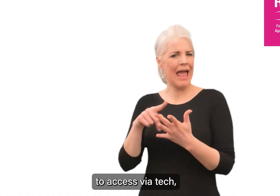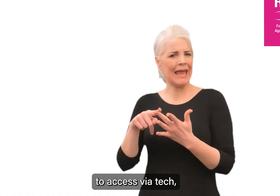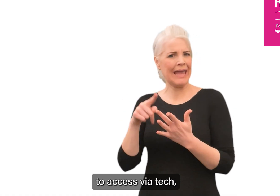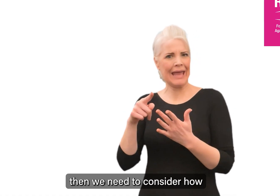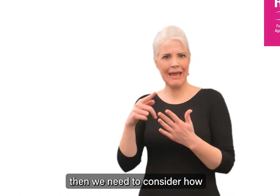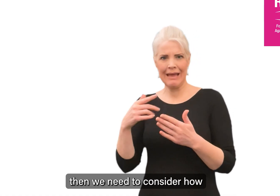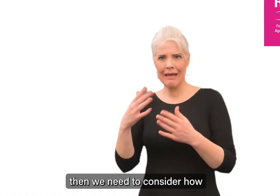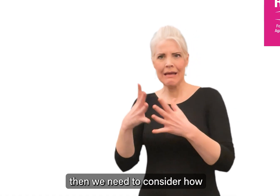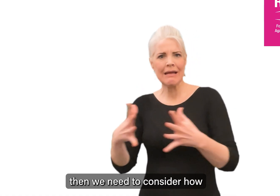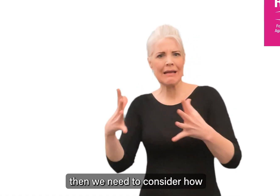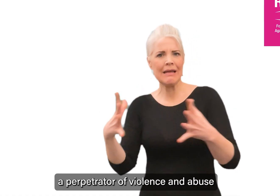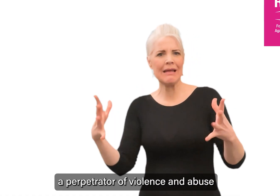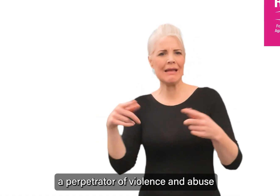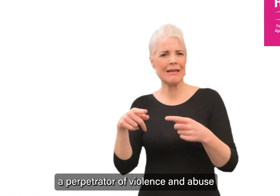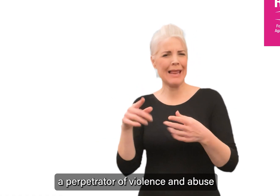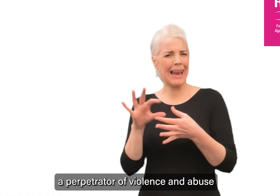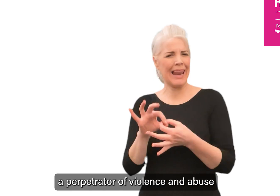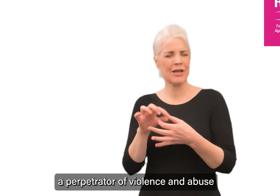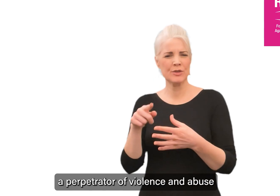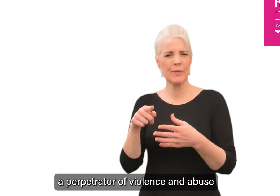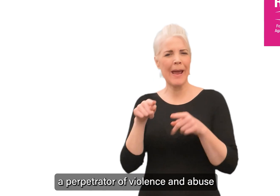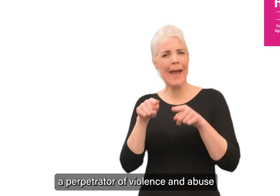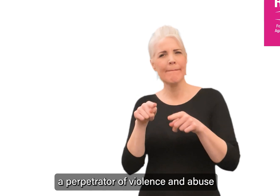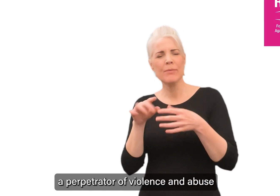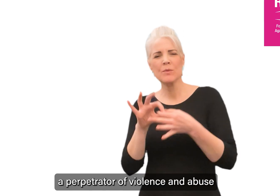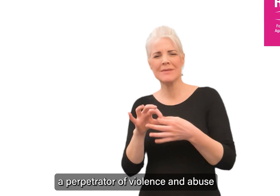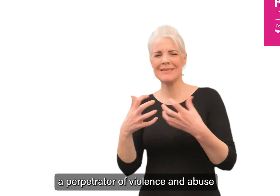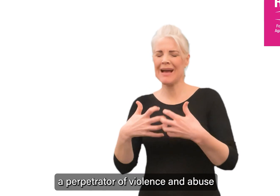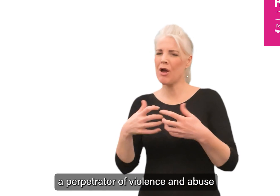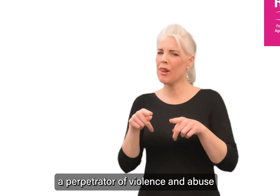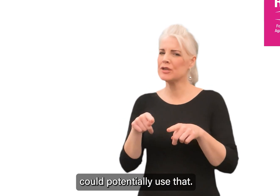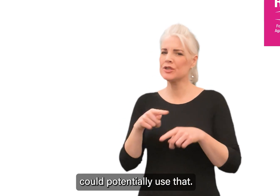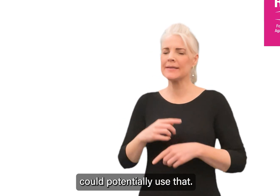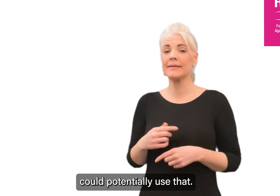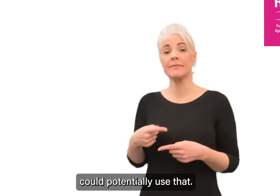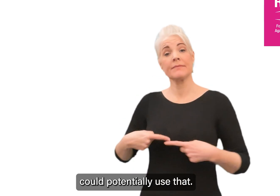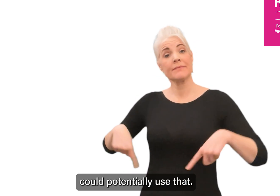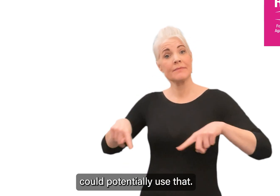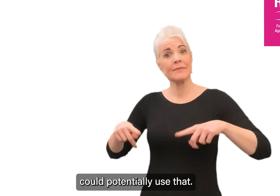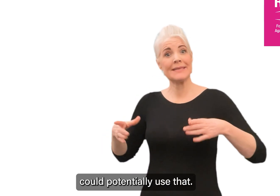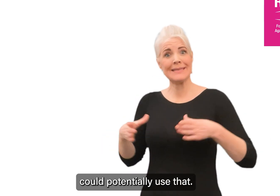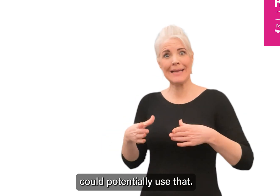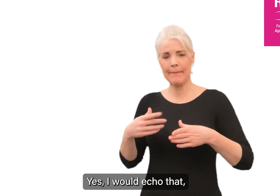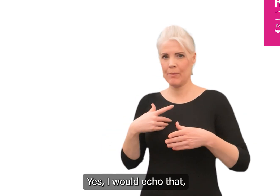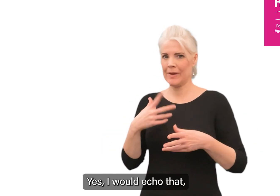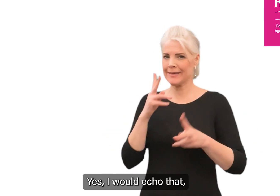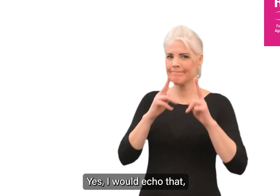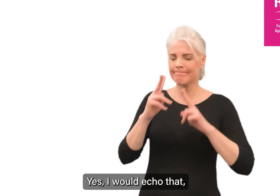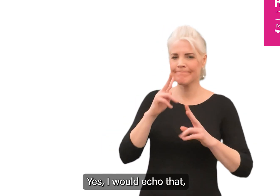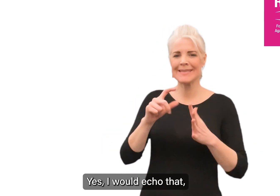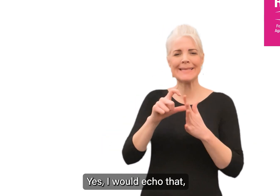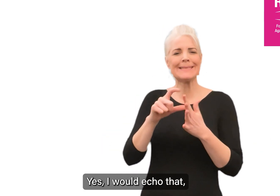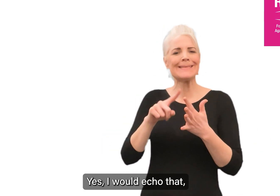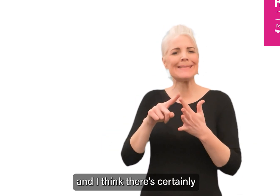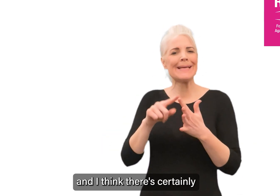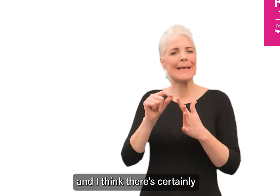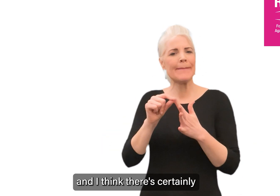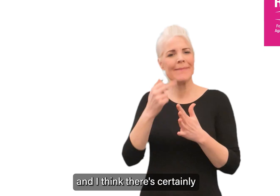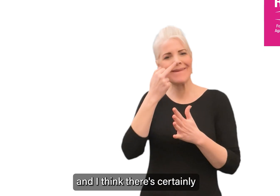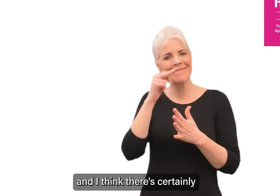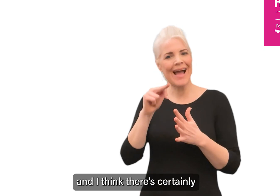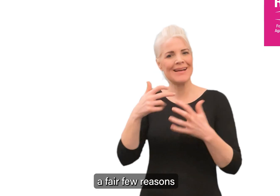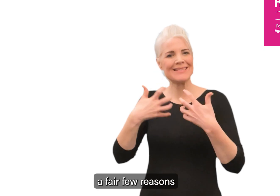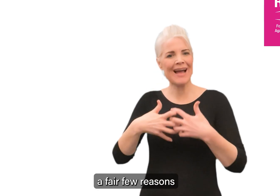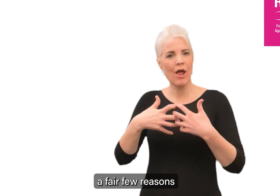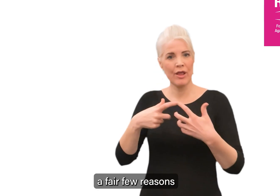easier to access via tech, then we need to consider how a perpetrator of violence and abuse could potentially use that? Yes, I would echo that. And I think